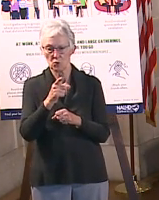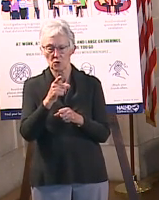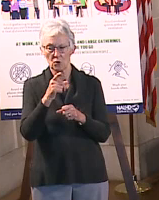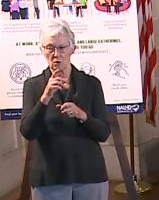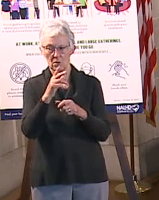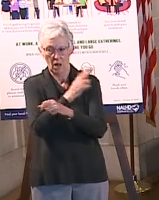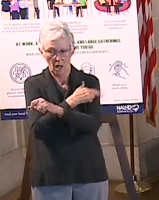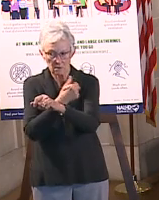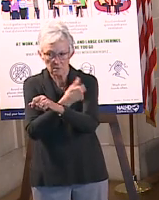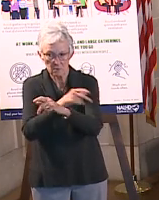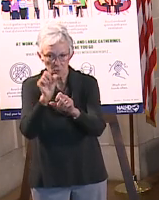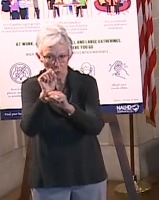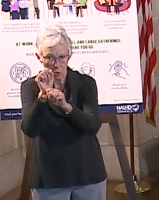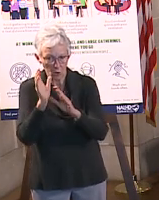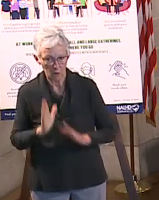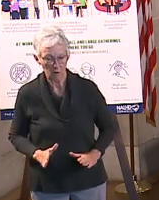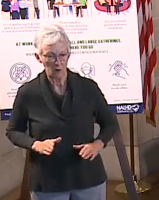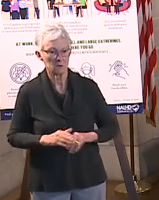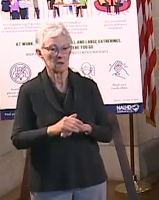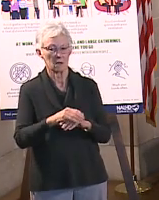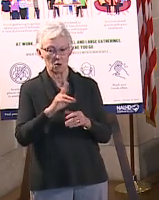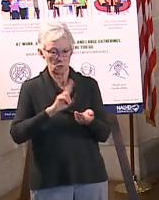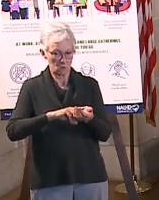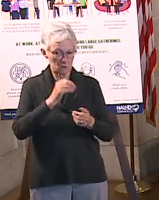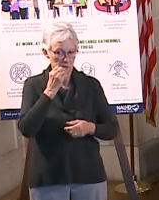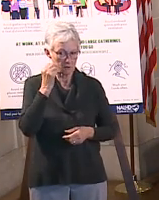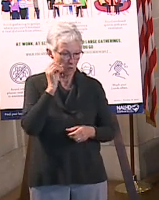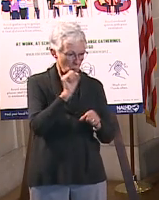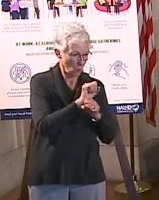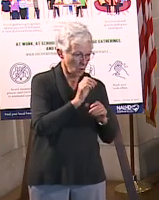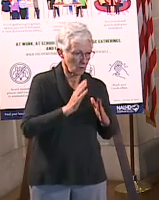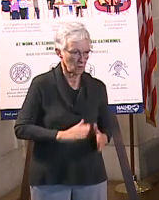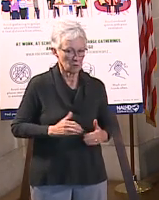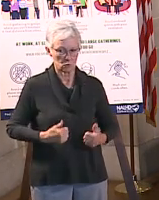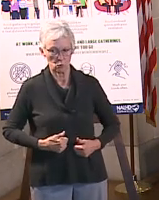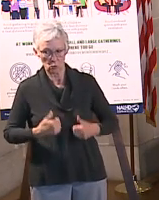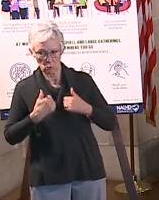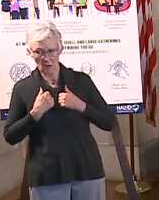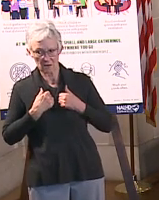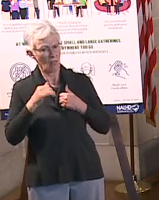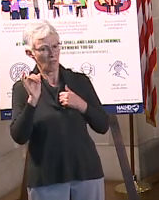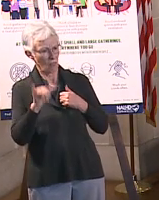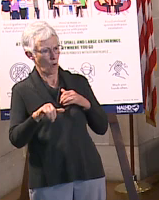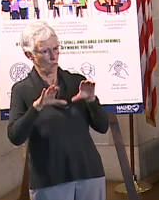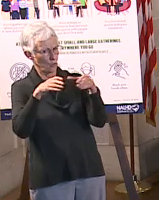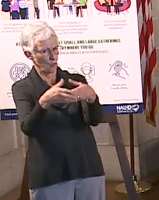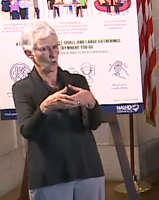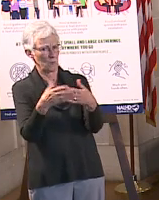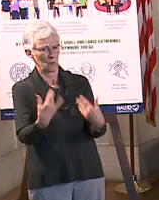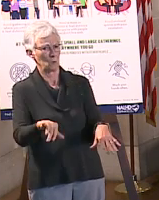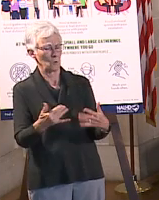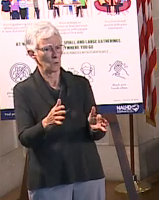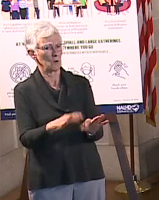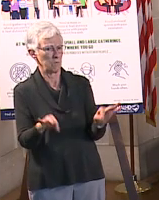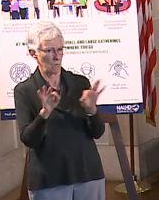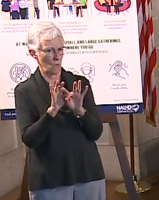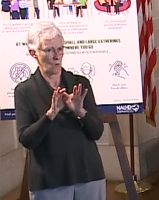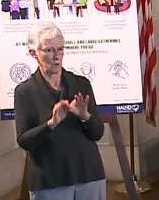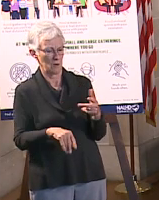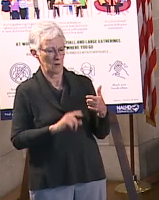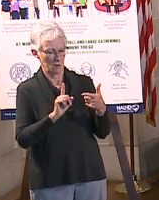staff, our long-term care residents are at risk. So those are the folks that we're really prioritizing. And then as we move into phase 1B, it's going to be kind of